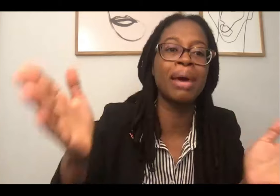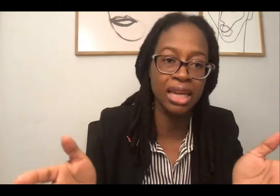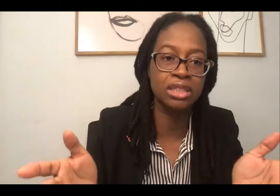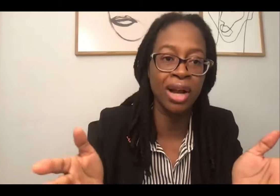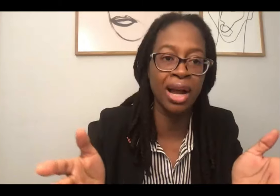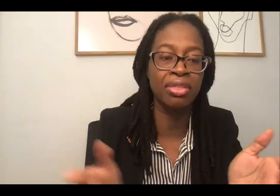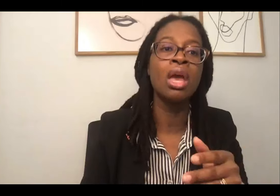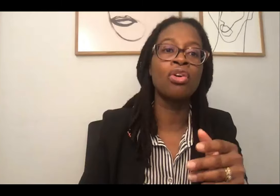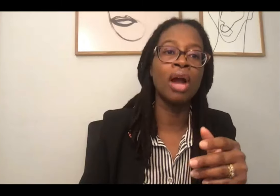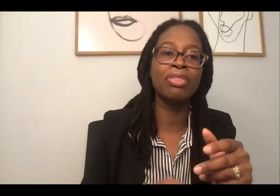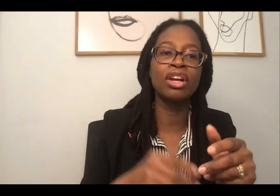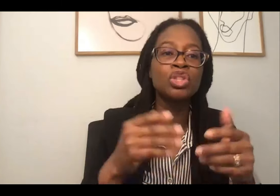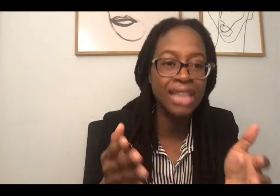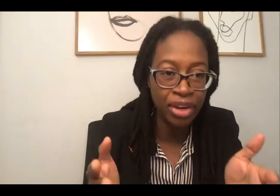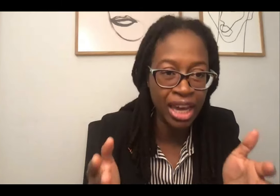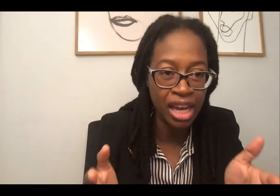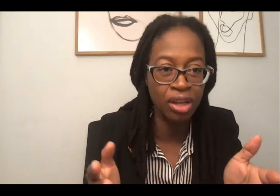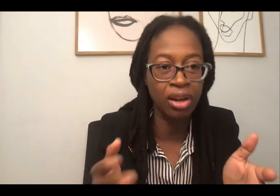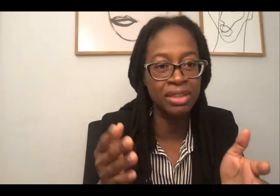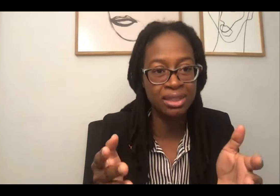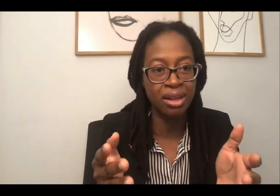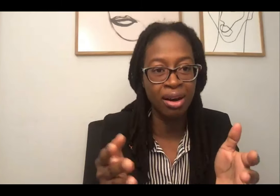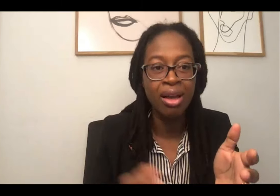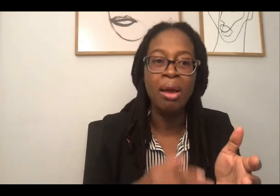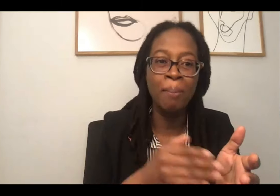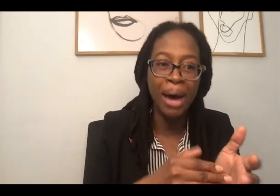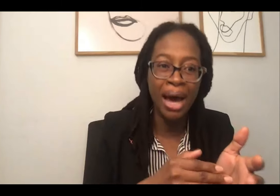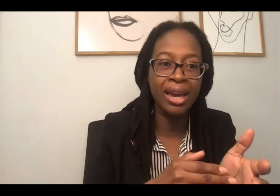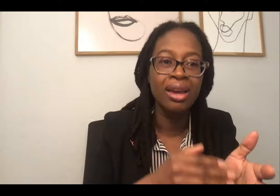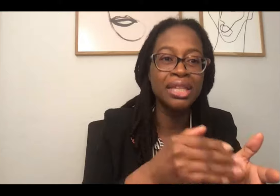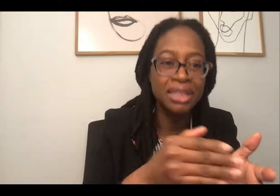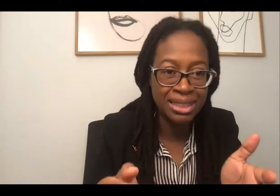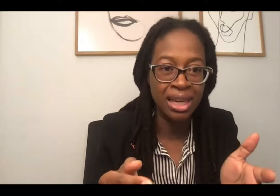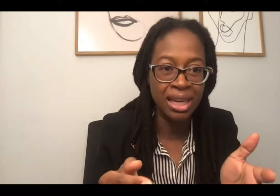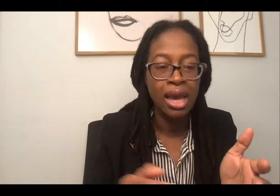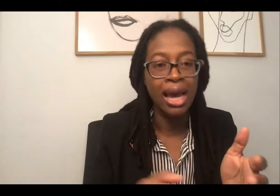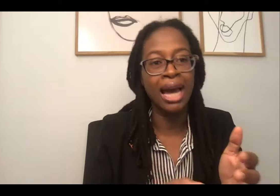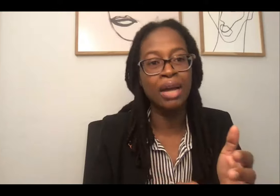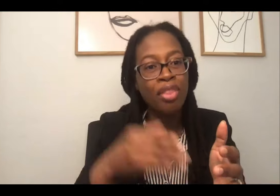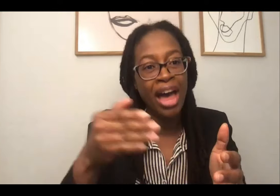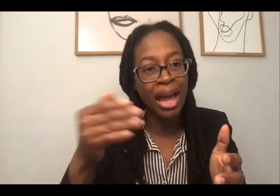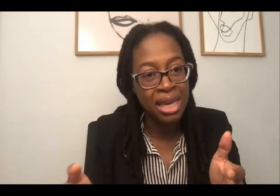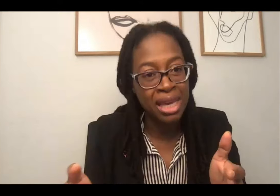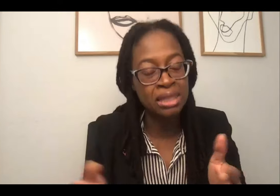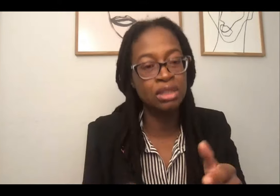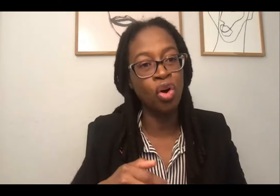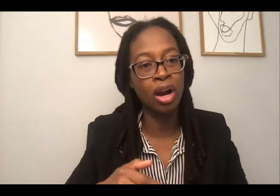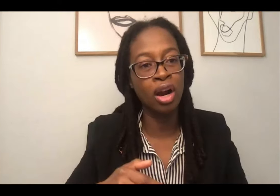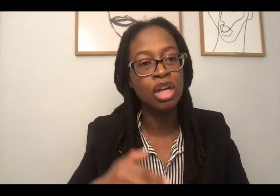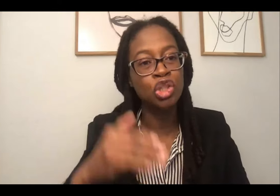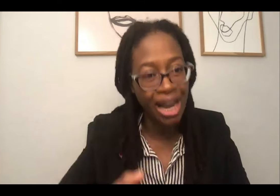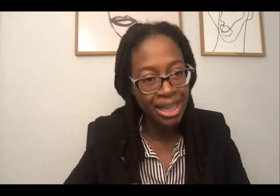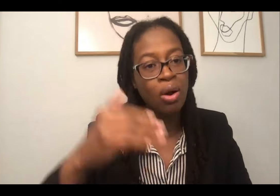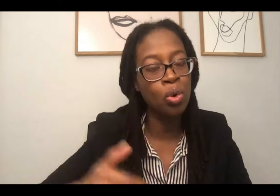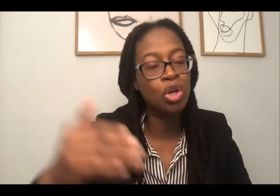rather. And there's no disaggregation of the data by disability. and what that means for